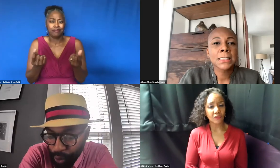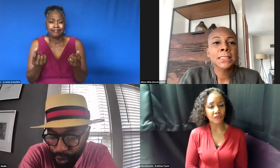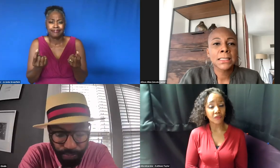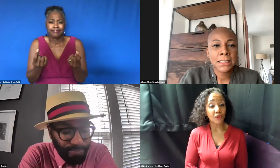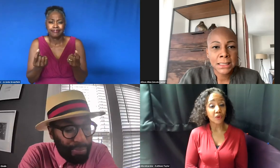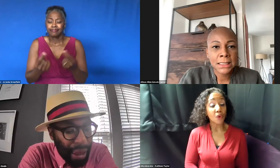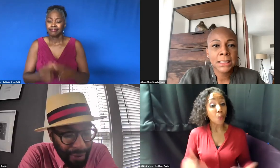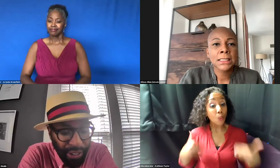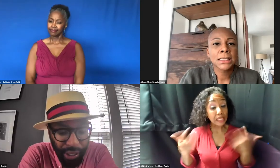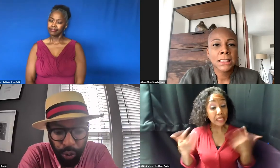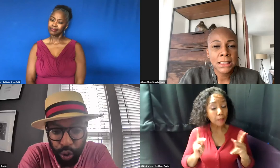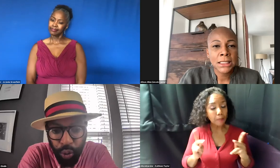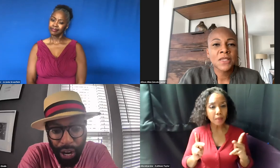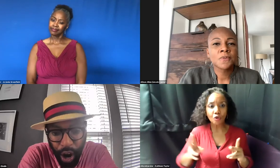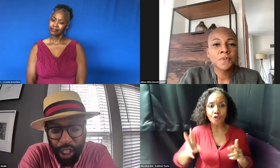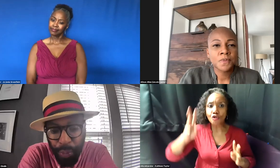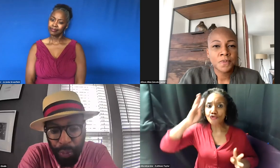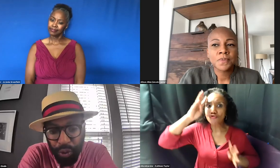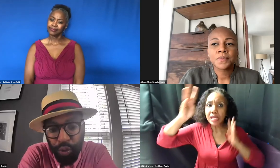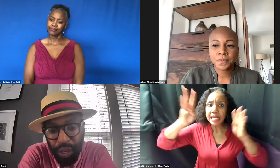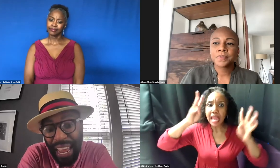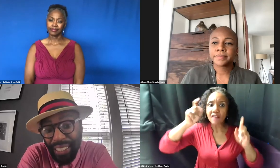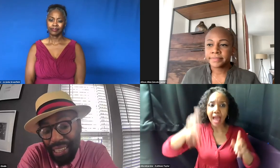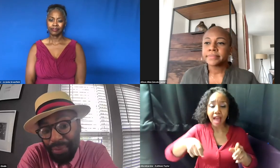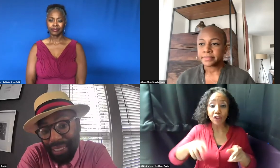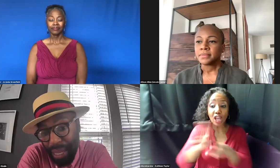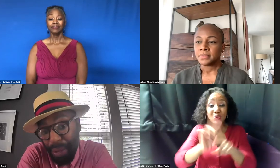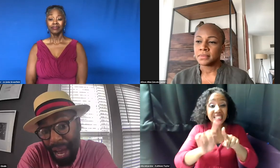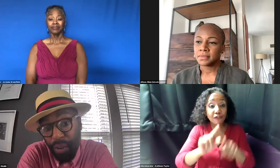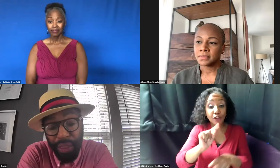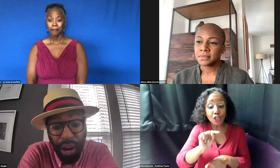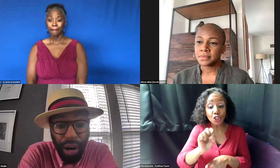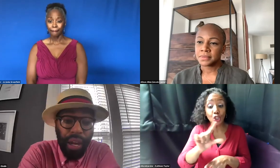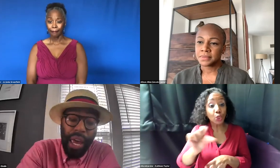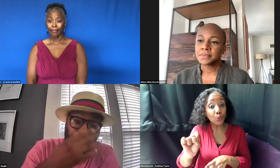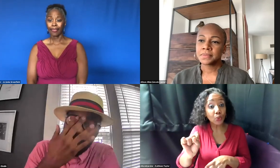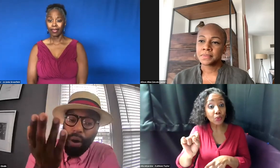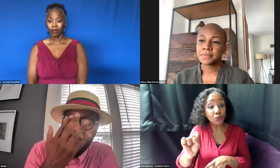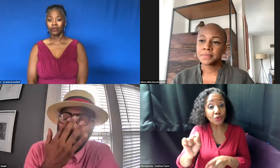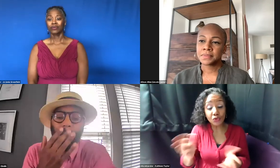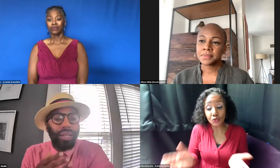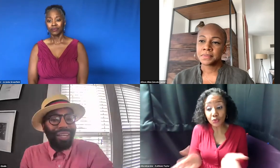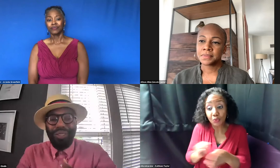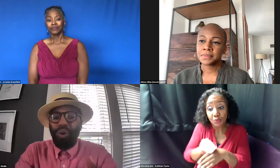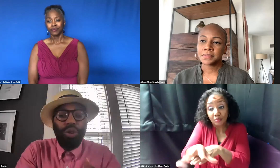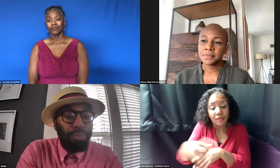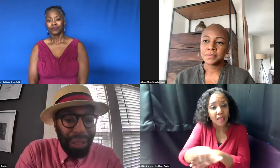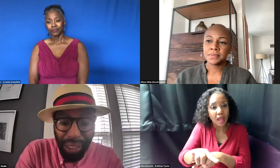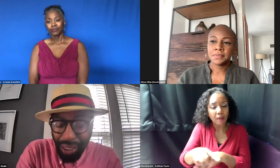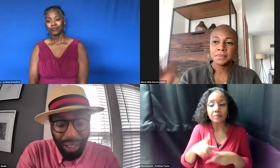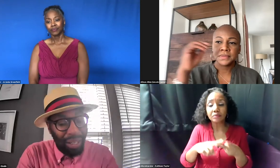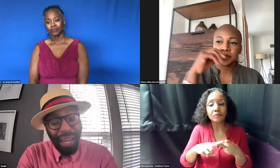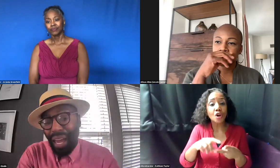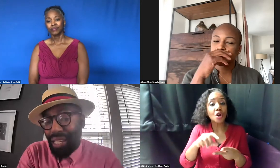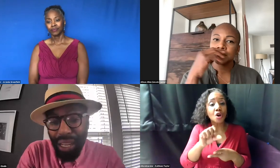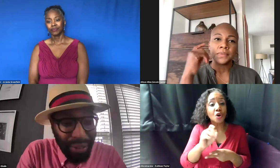and use every single tool at our disposal to connect to them, to step them out of where they are. So what do I mean? Social